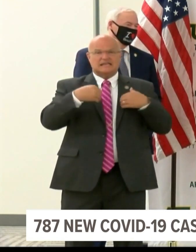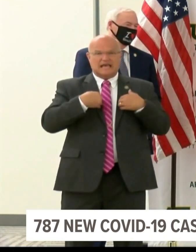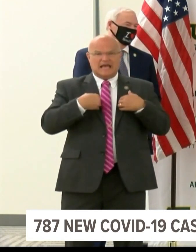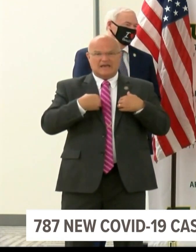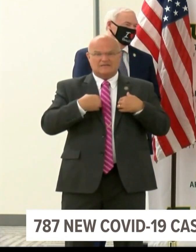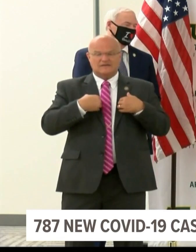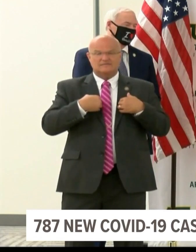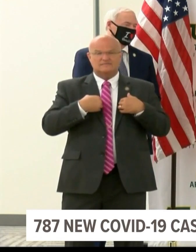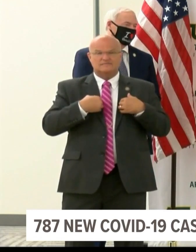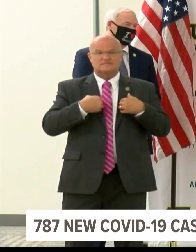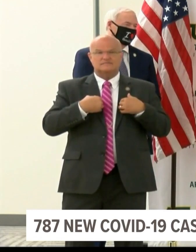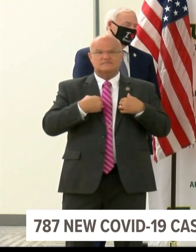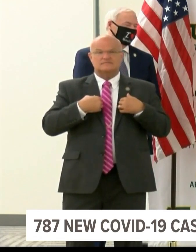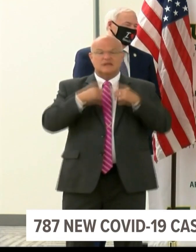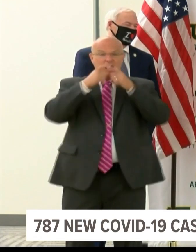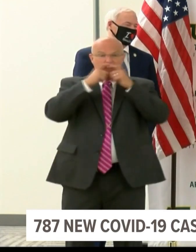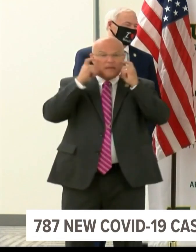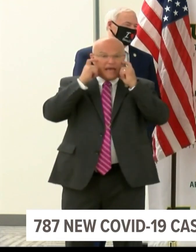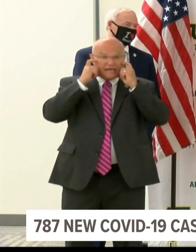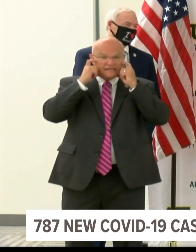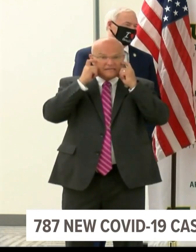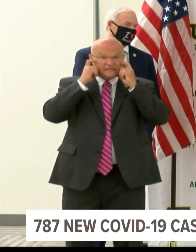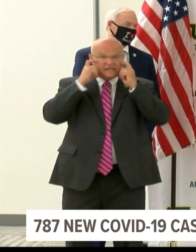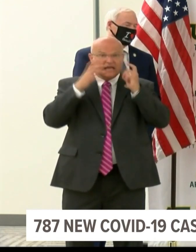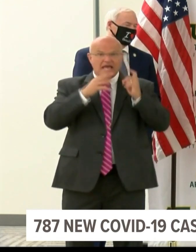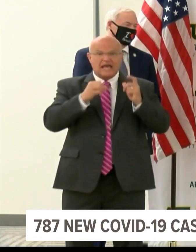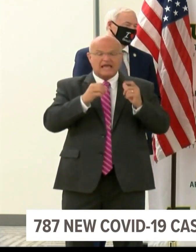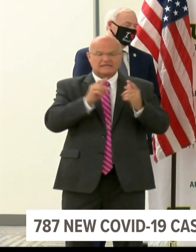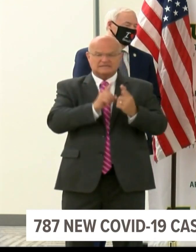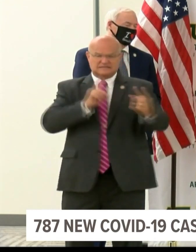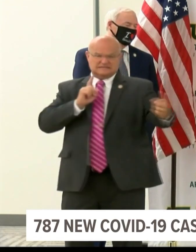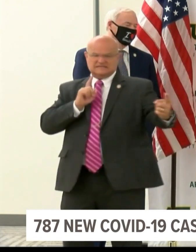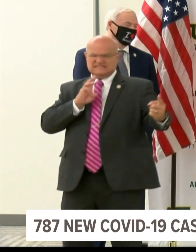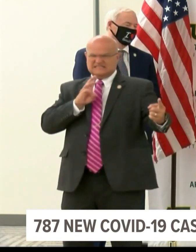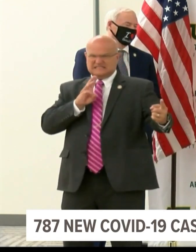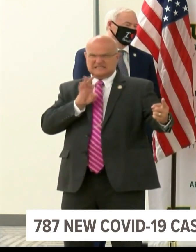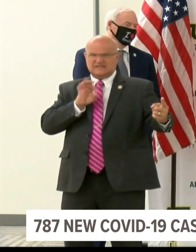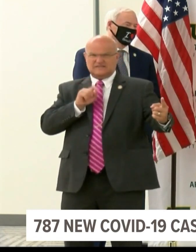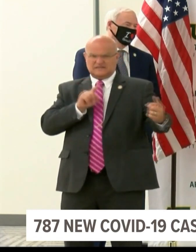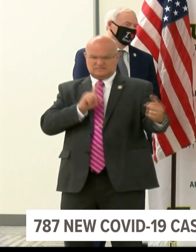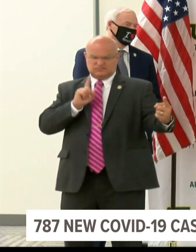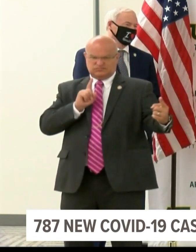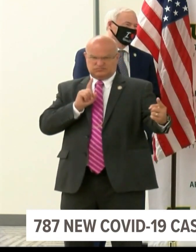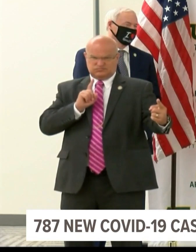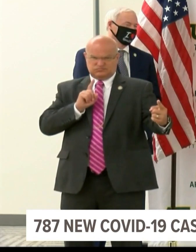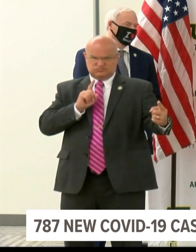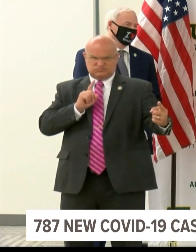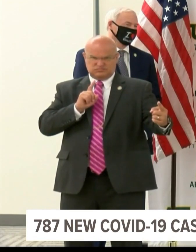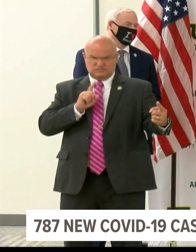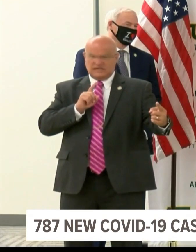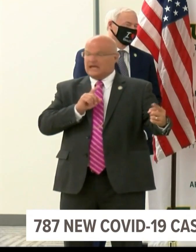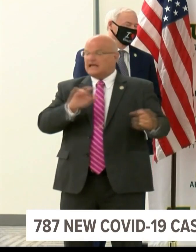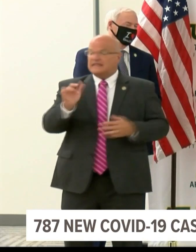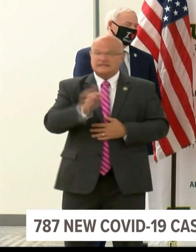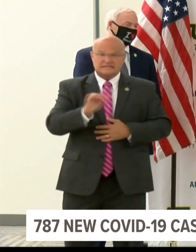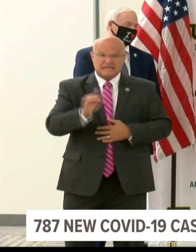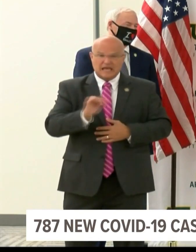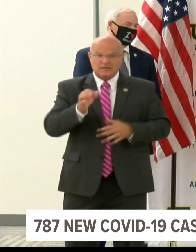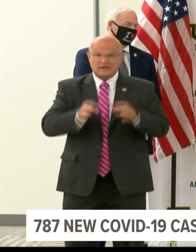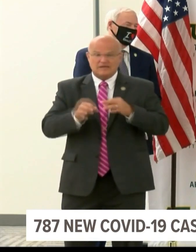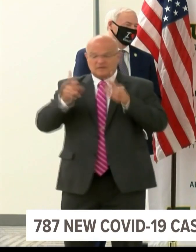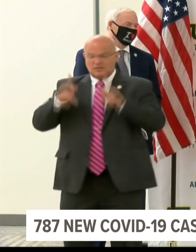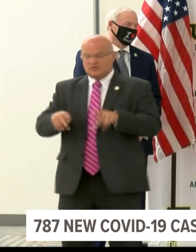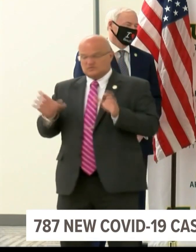have a face covering on and stay 6 feet distance. And it's the same way if